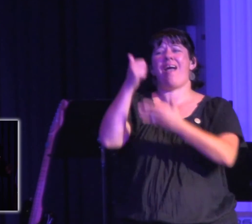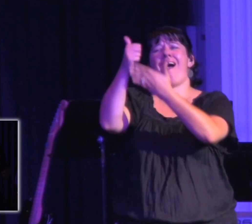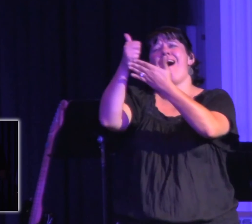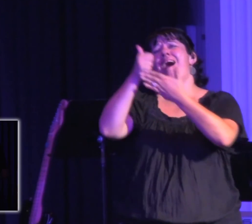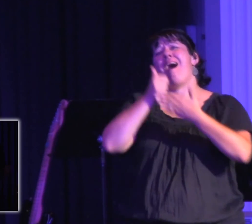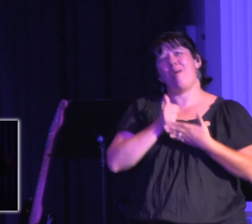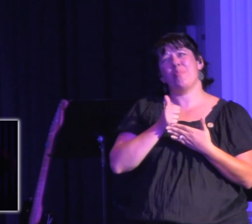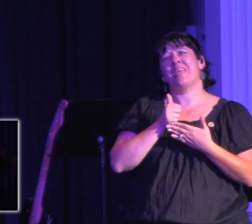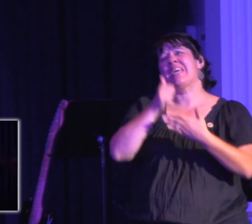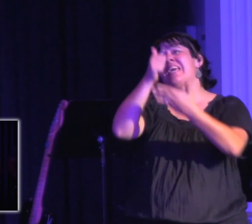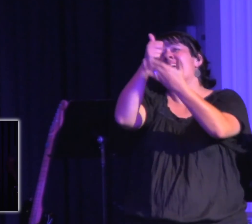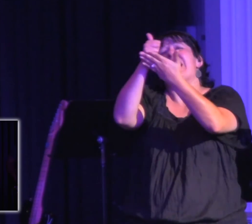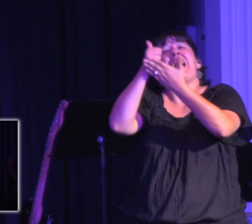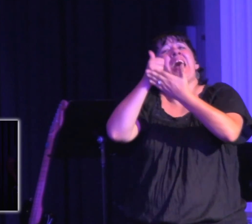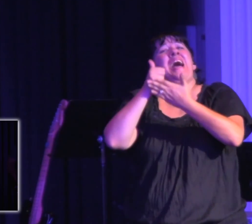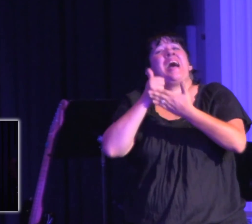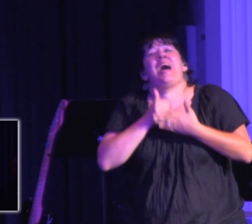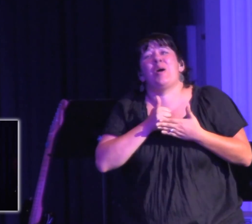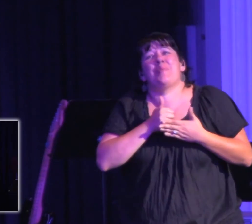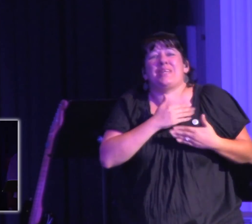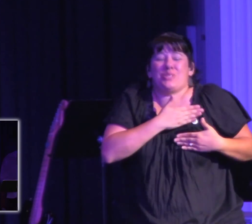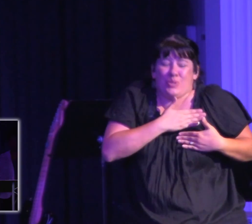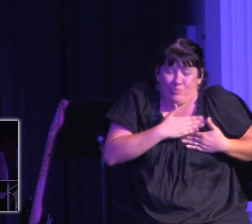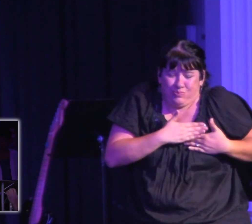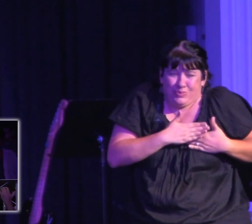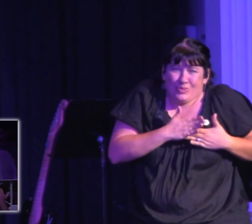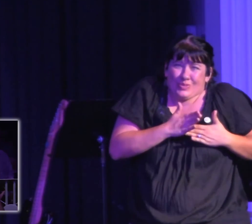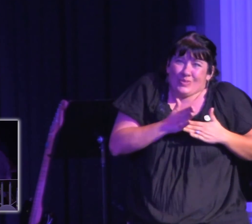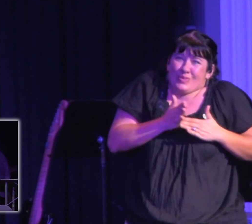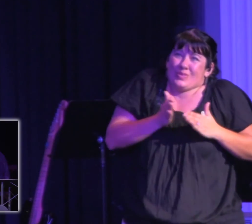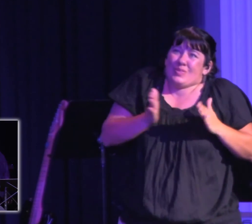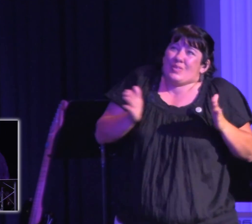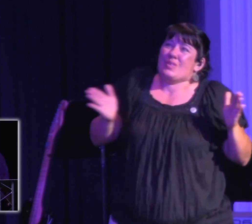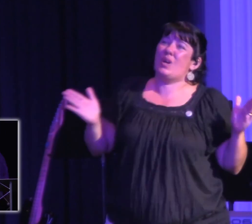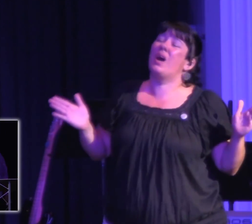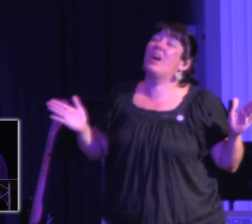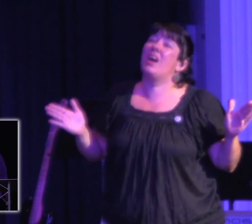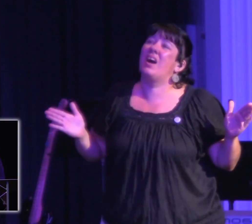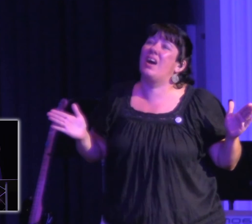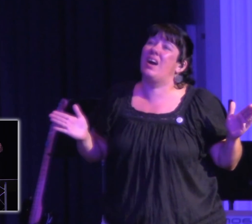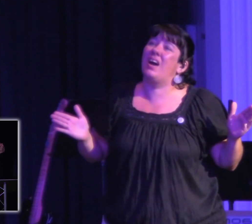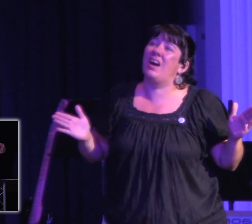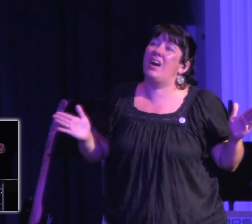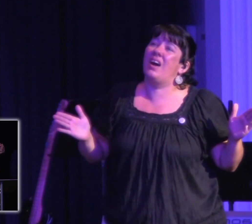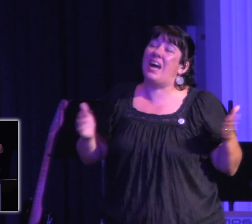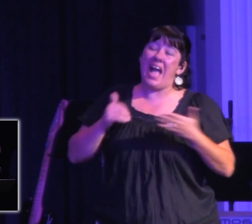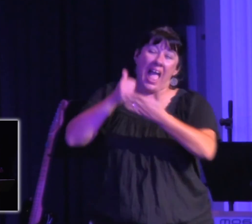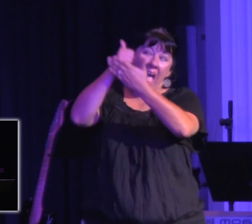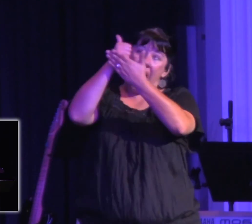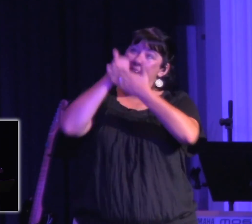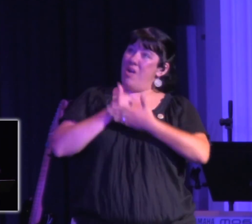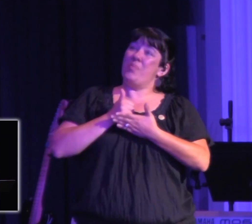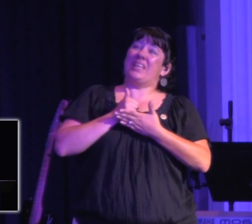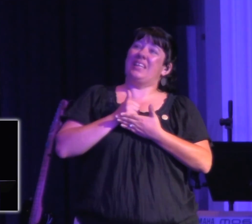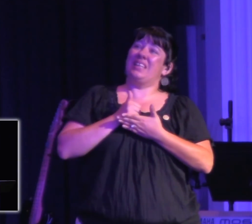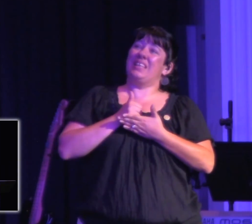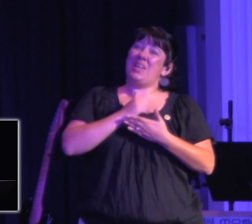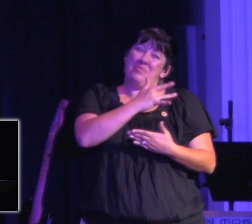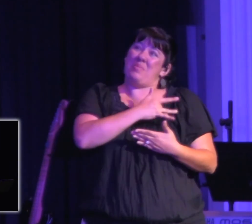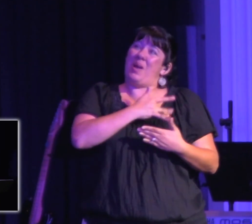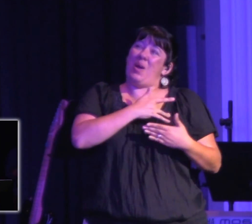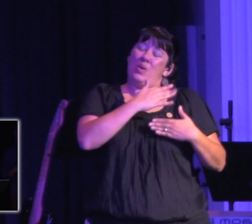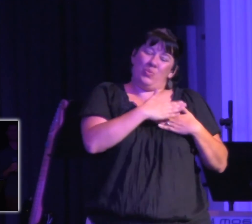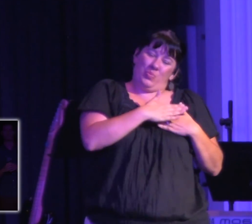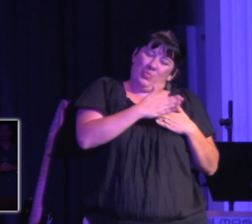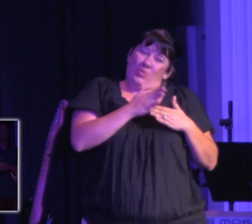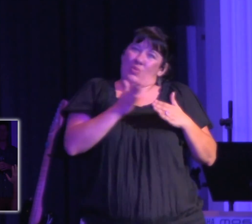me? Would you help me to open up? Would you help me to just open up my heart to you? Listen, some of